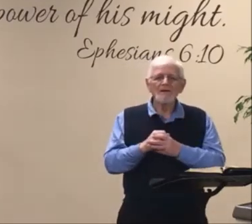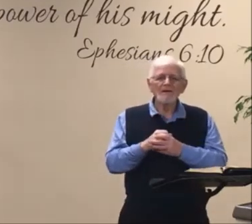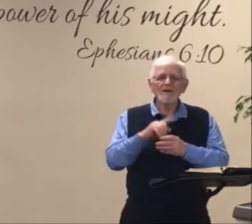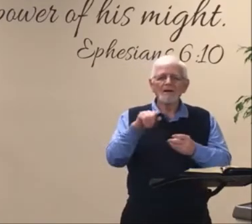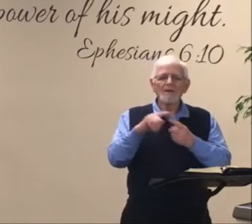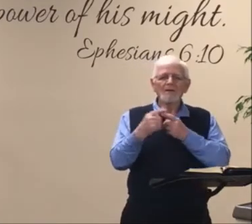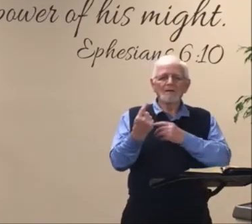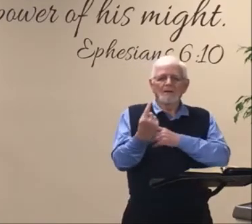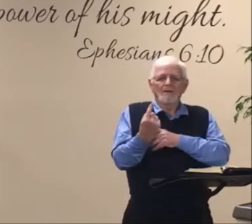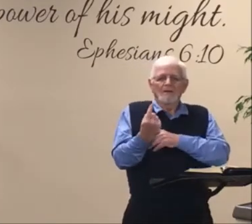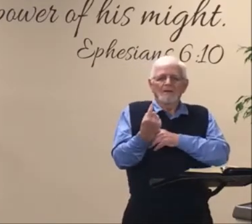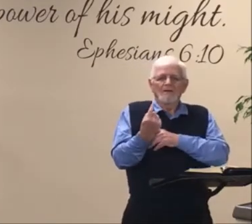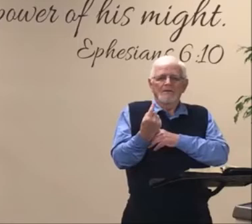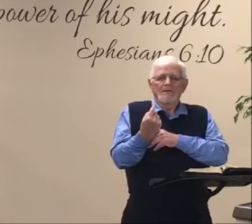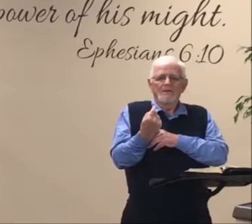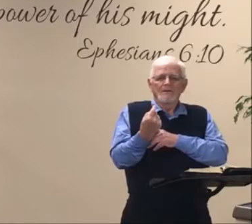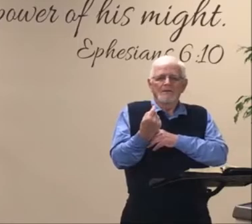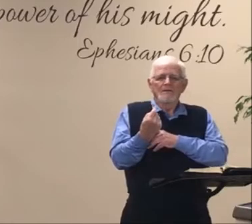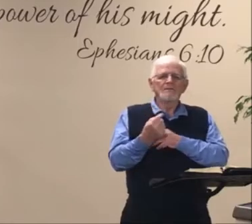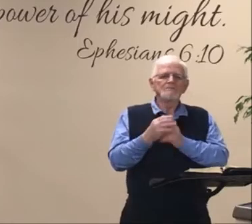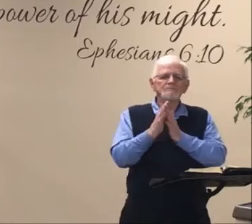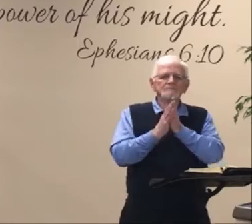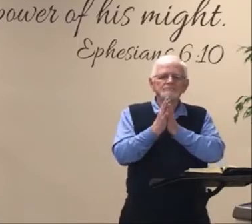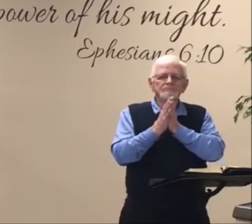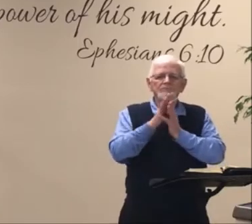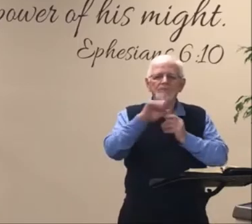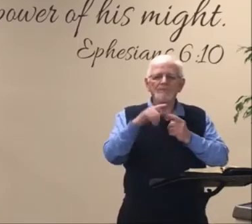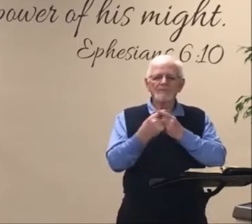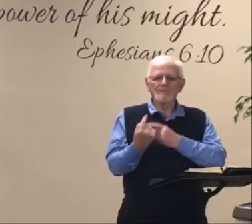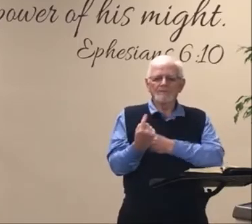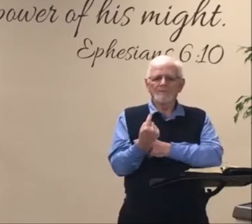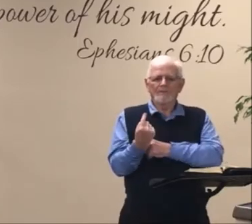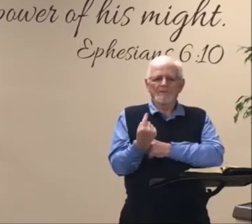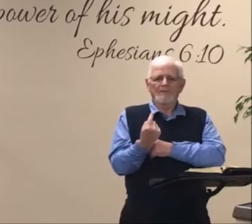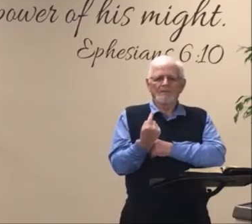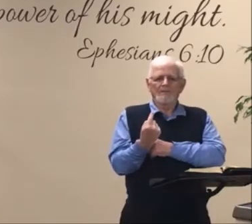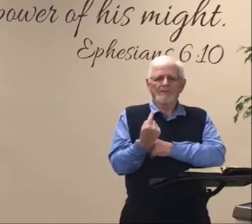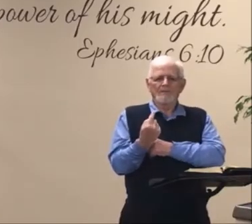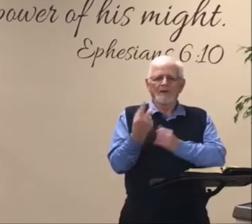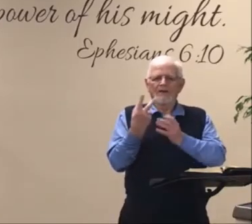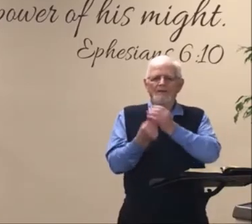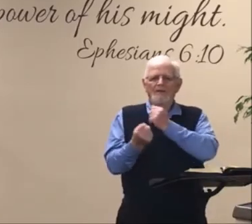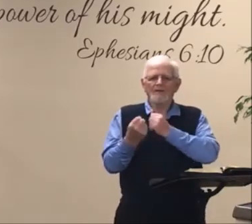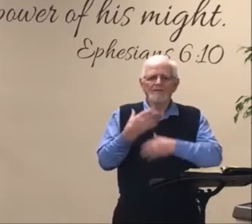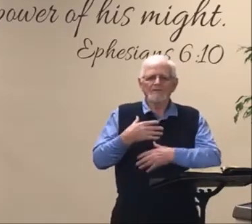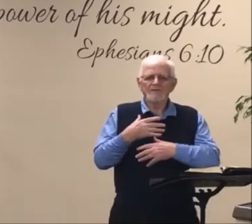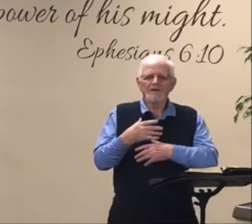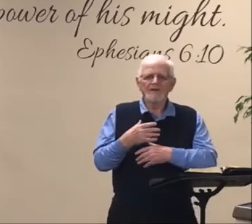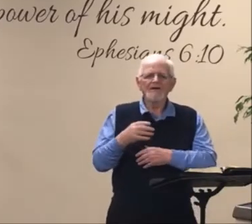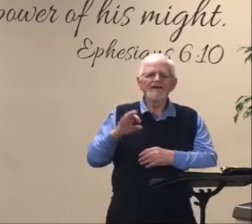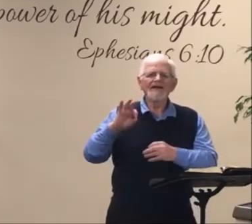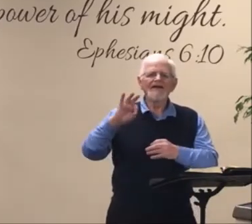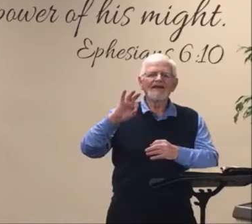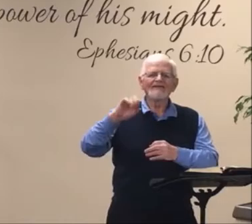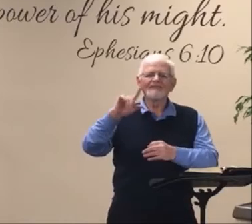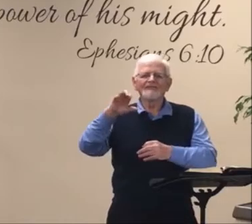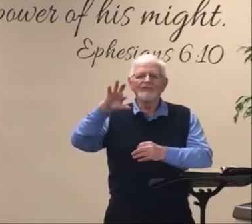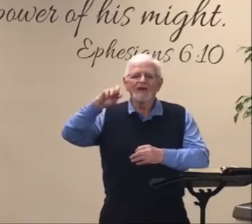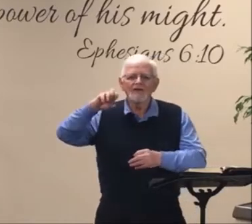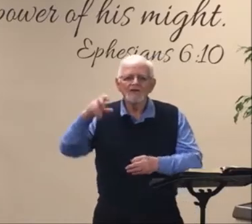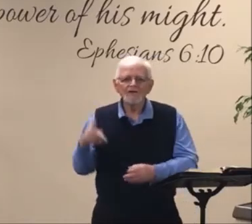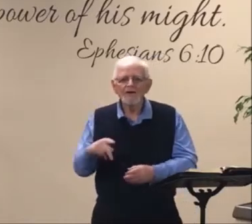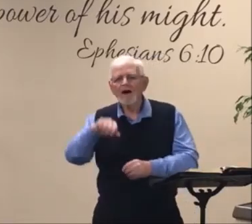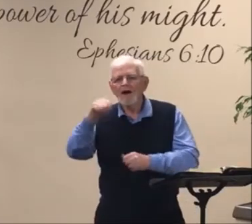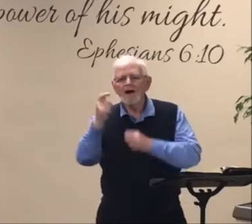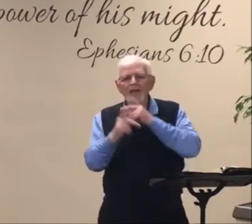when I'm alone, I just recharge when I'm alone. You know, both of us enjoyed the fellowship of other people. You know,